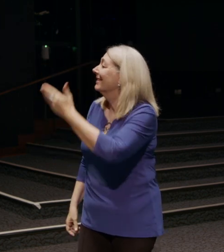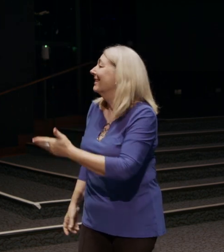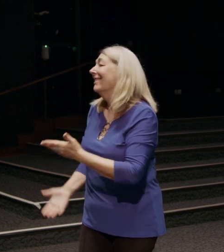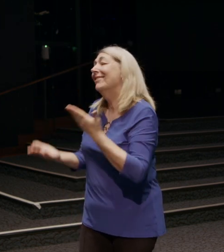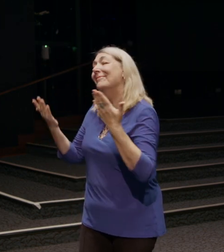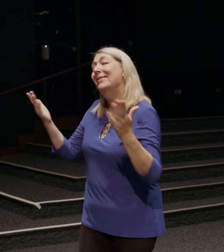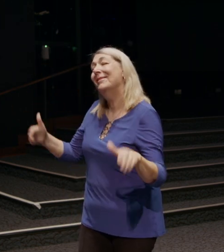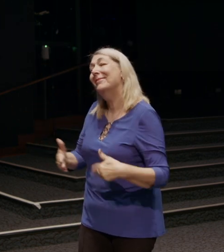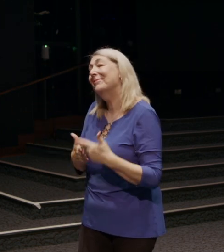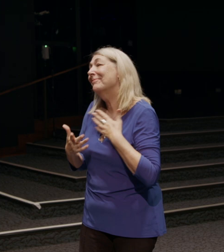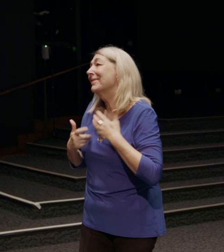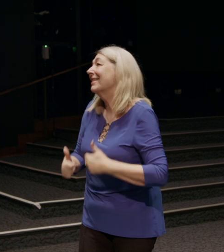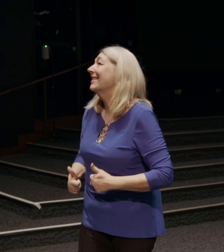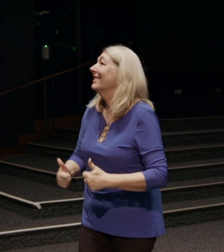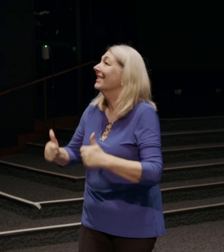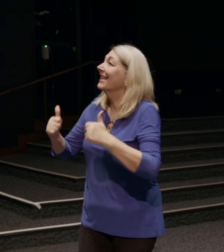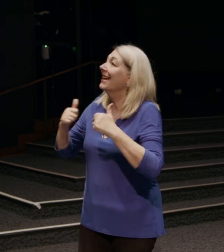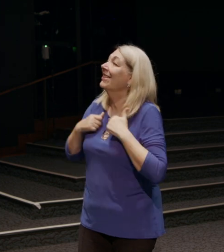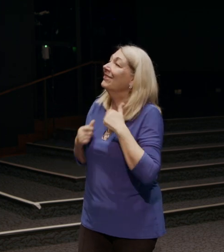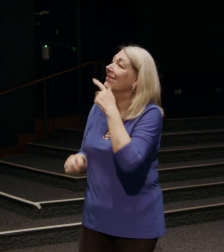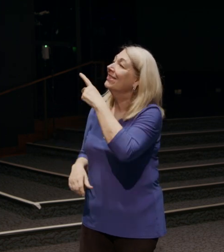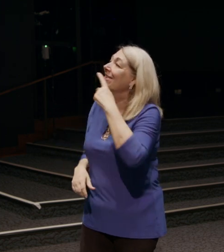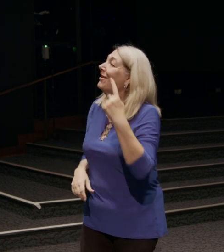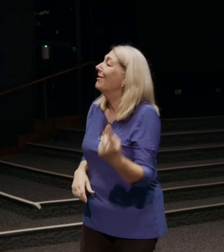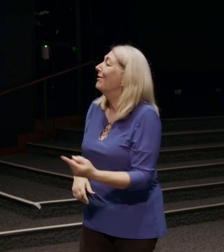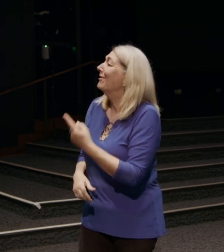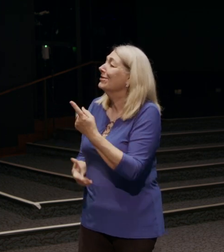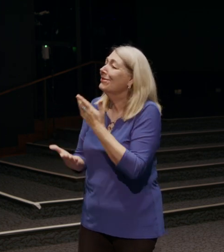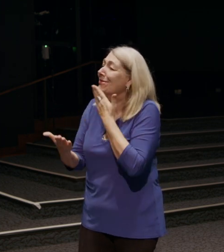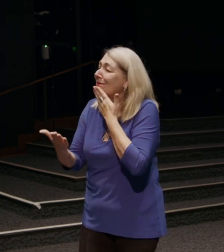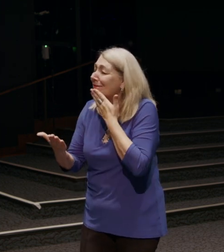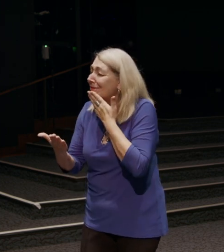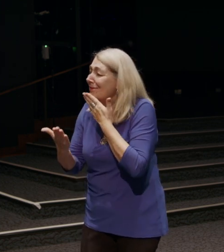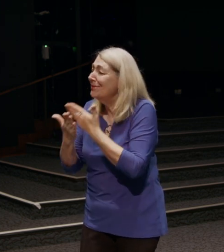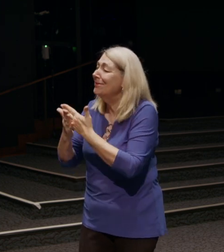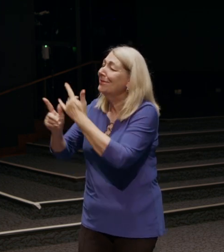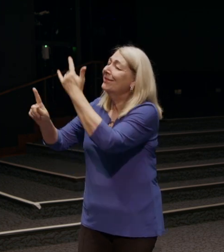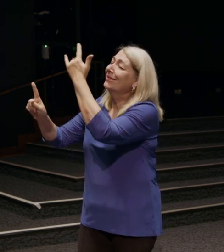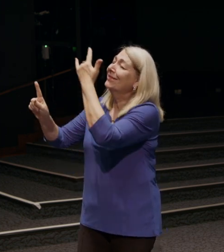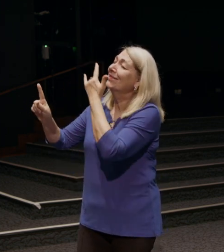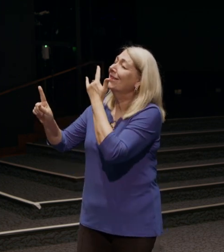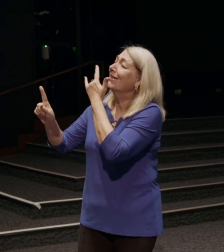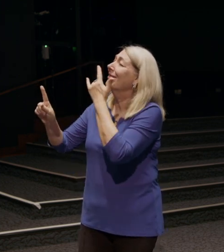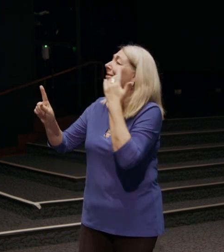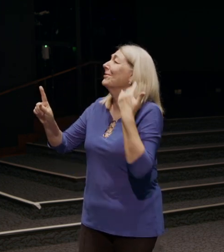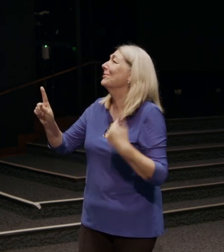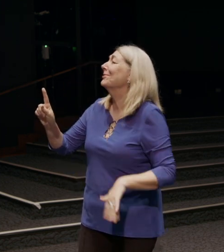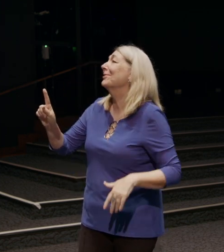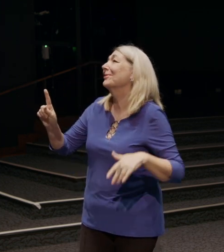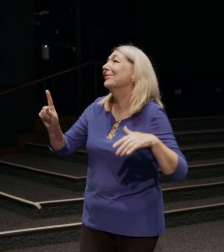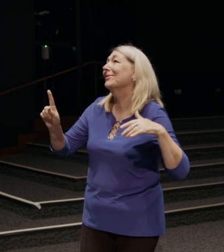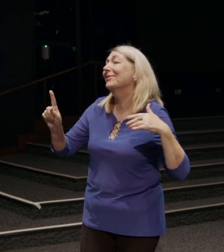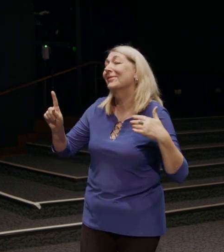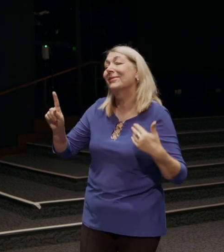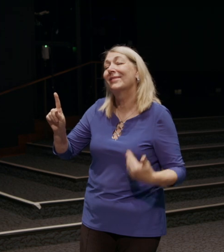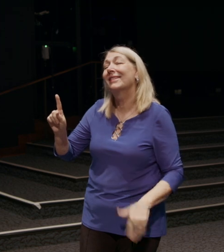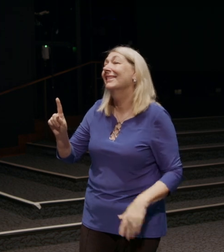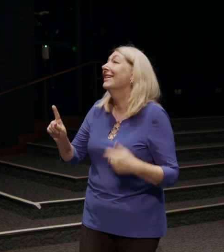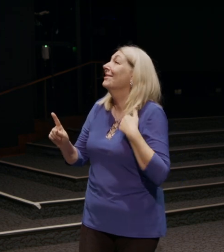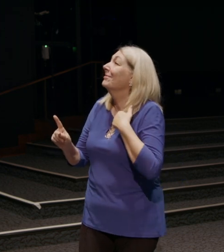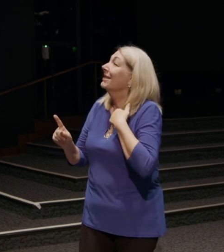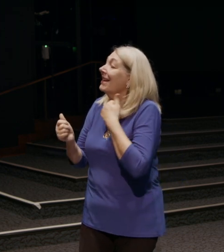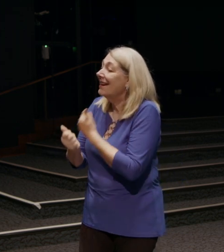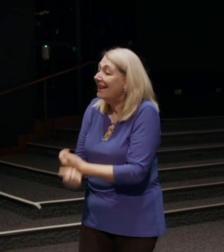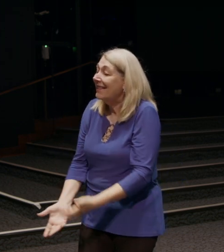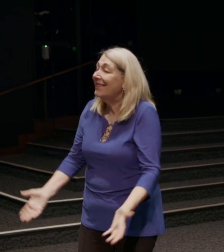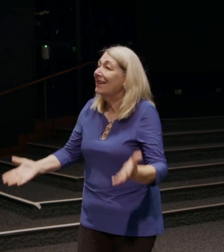faithful. All my life you have been so, so good. With